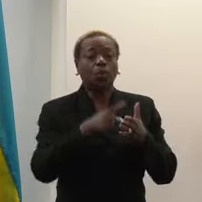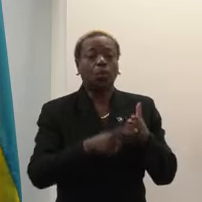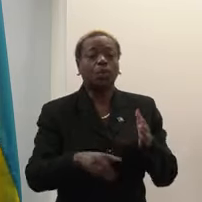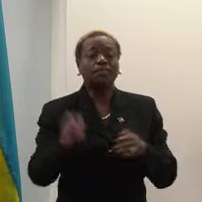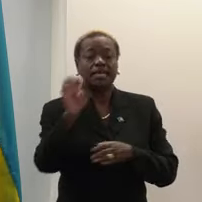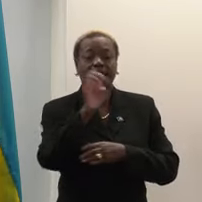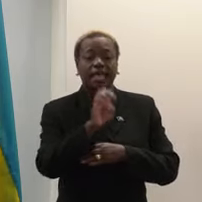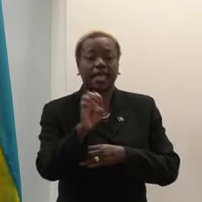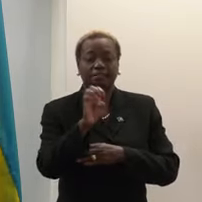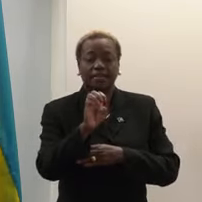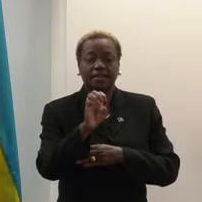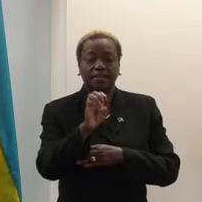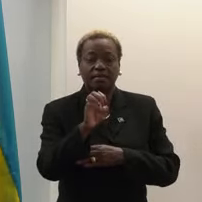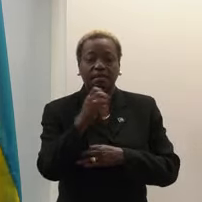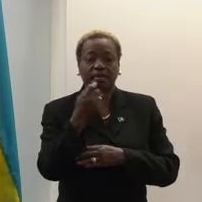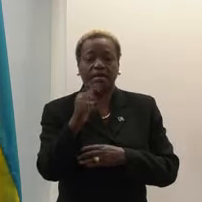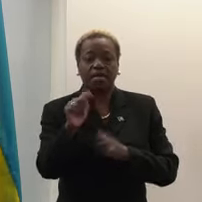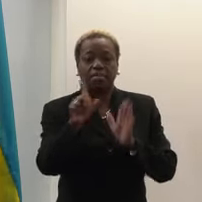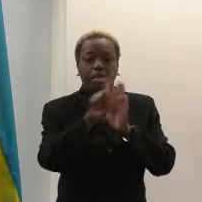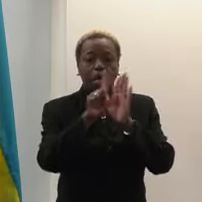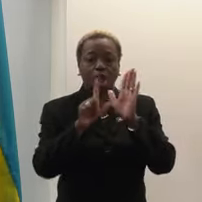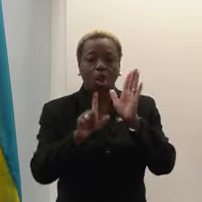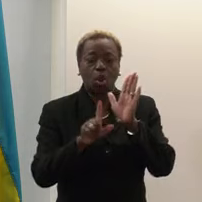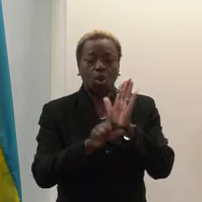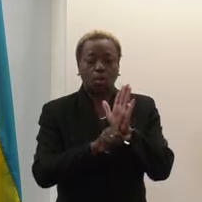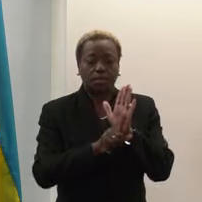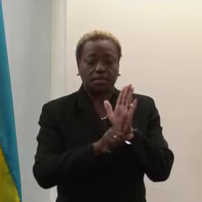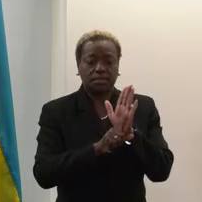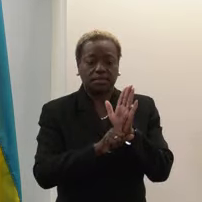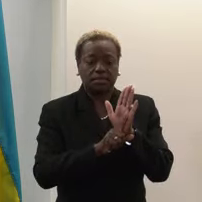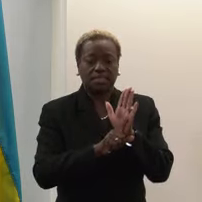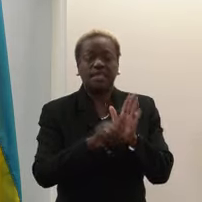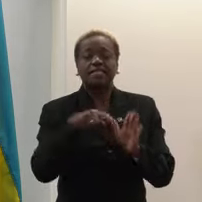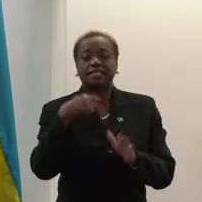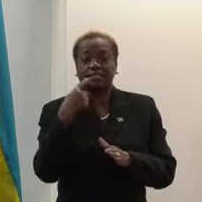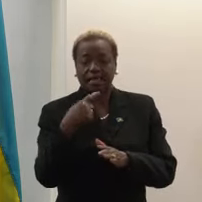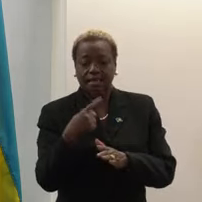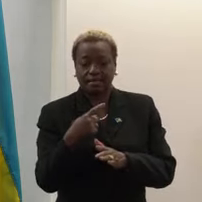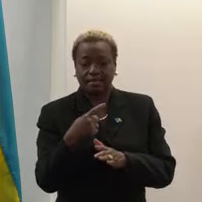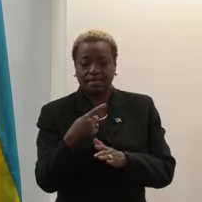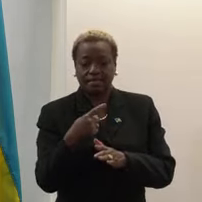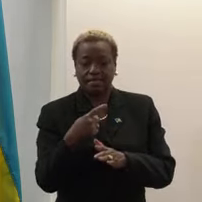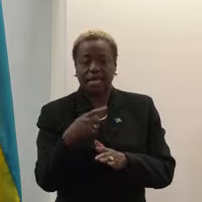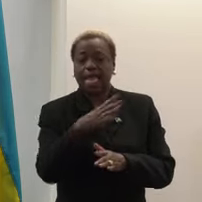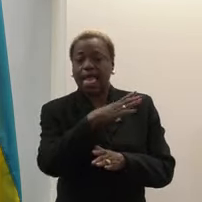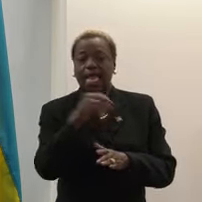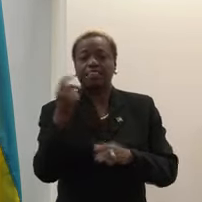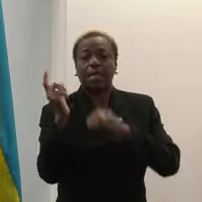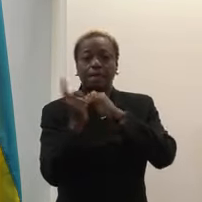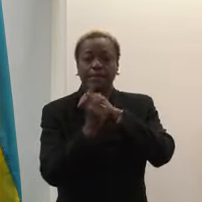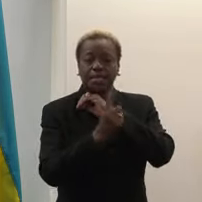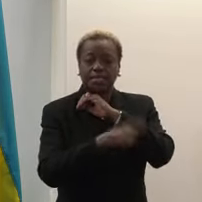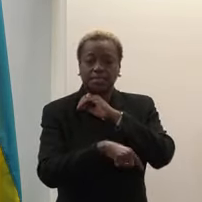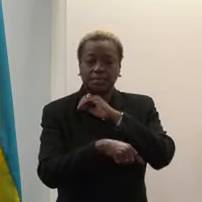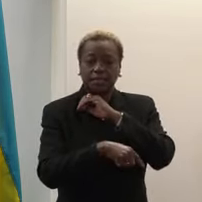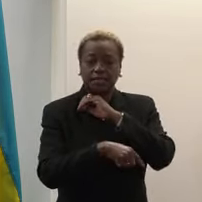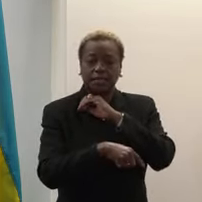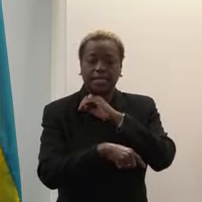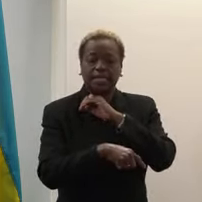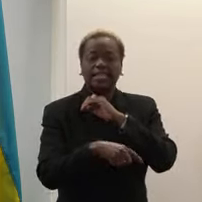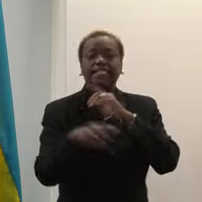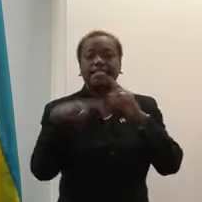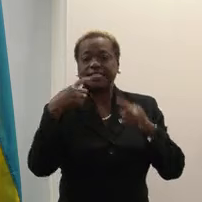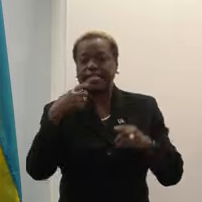the laws, whatever the laws state, and the punishment as dictated by the